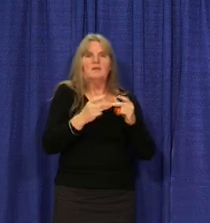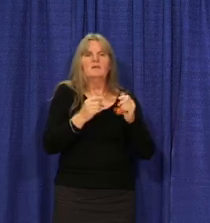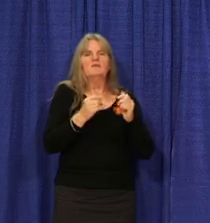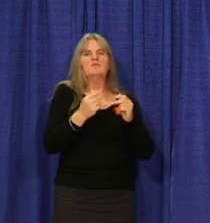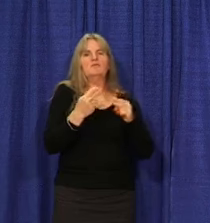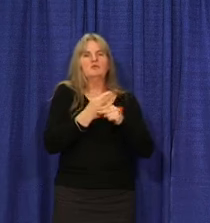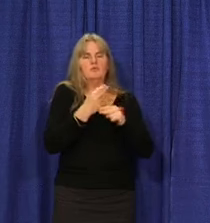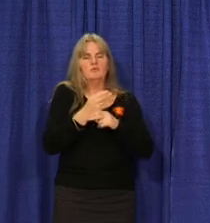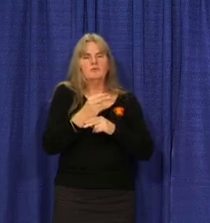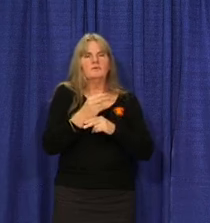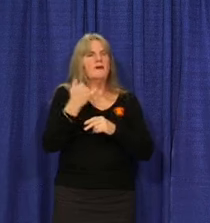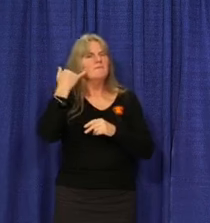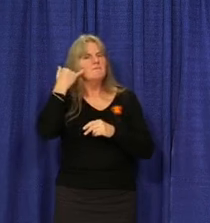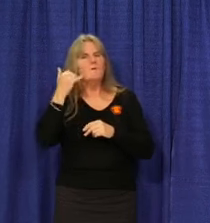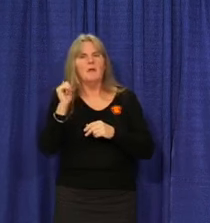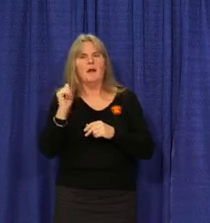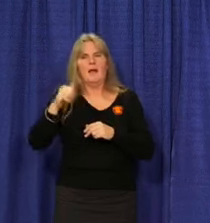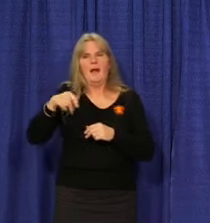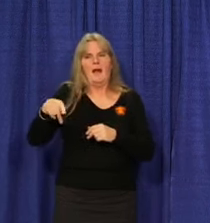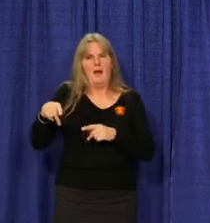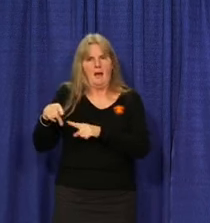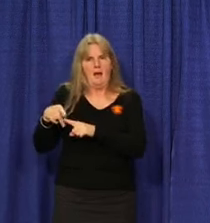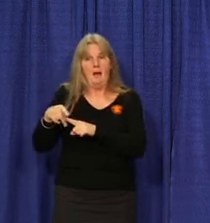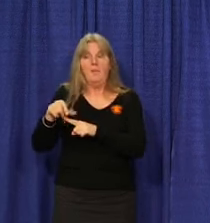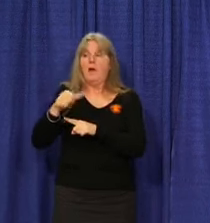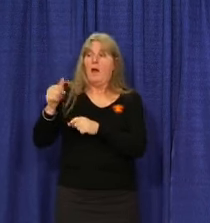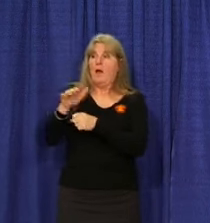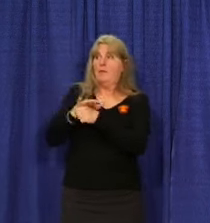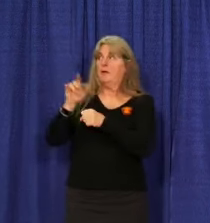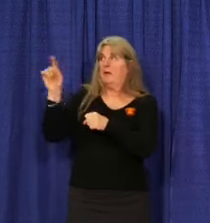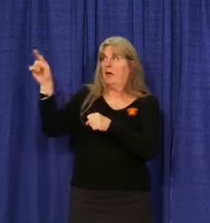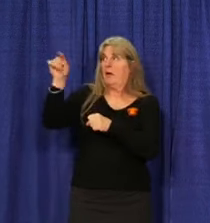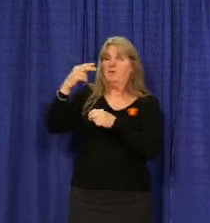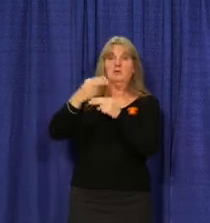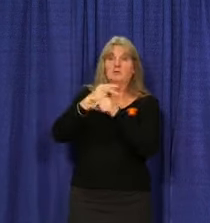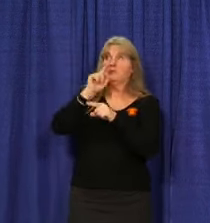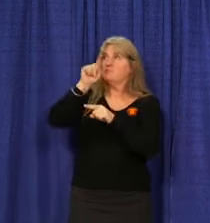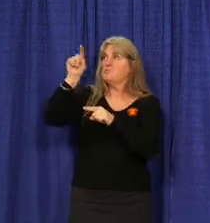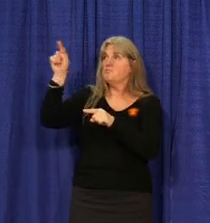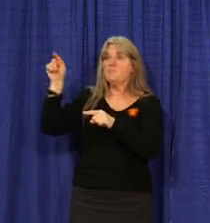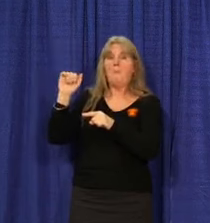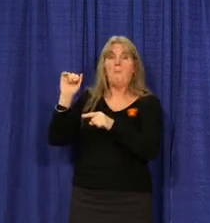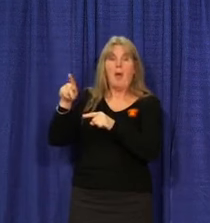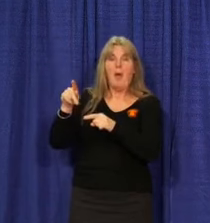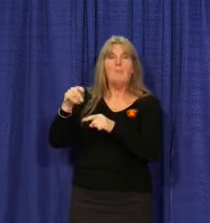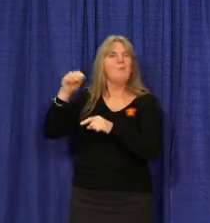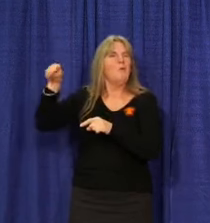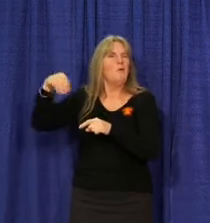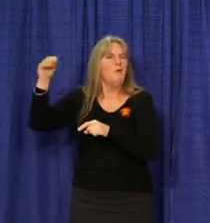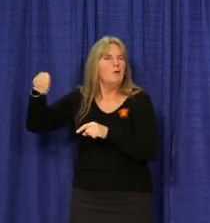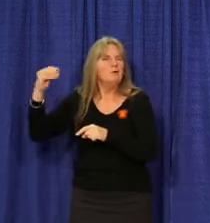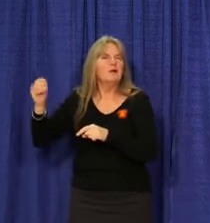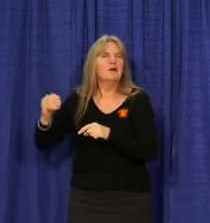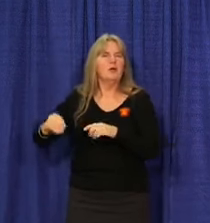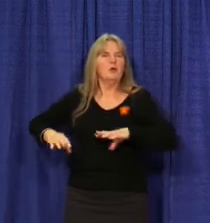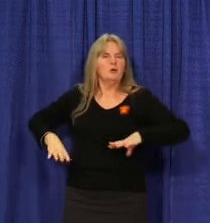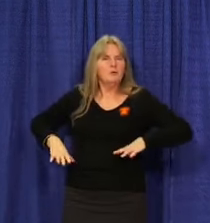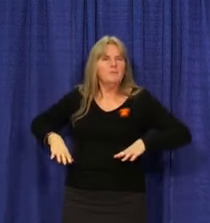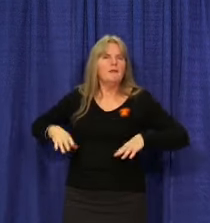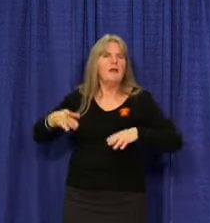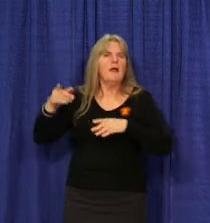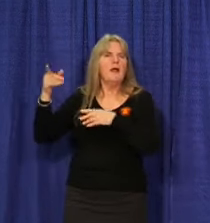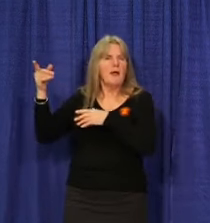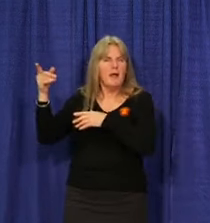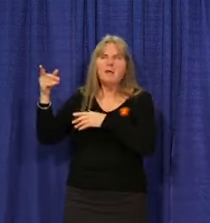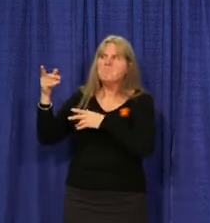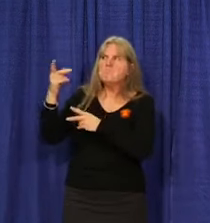interest how other jurisdictions are picking this up, how it's being used in Ontario and in Newfoundland, for instance, and really